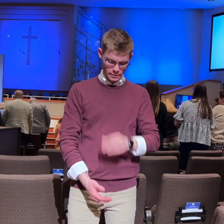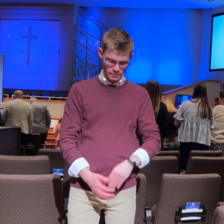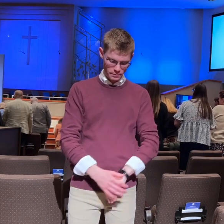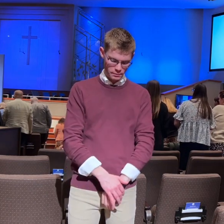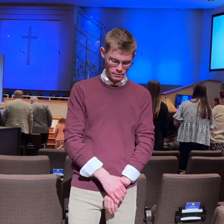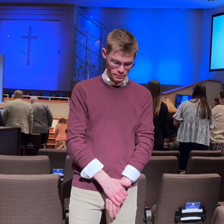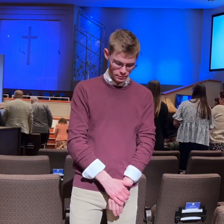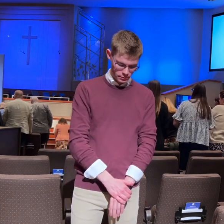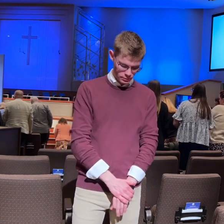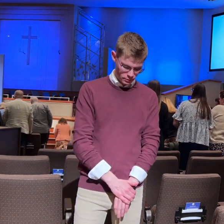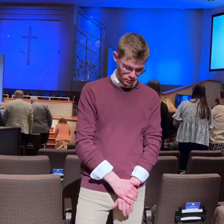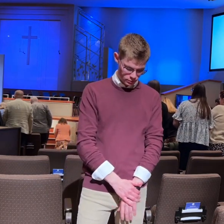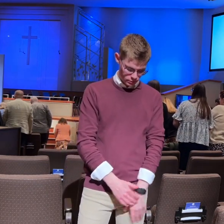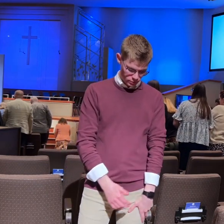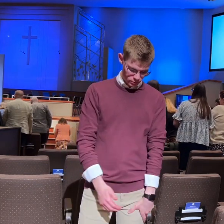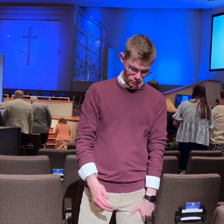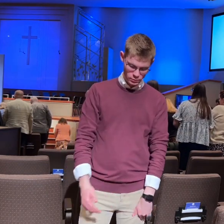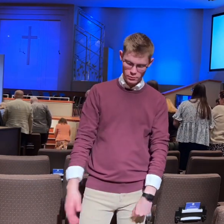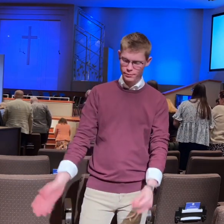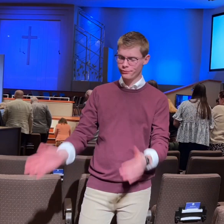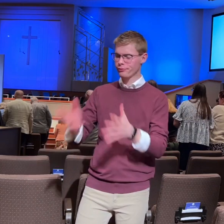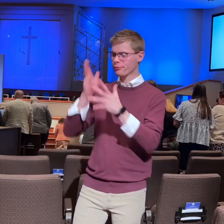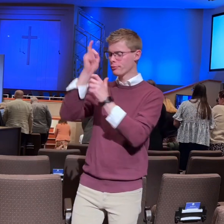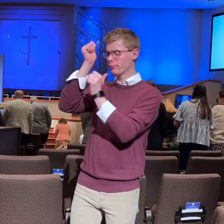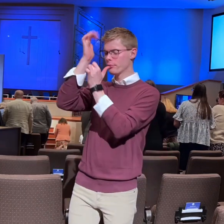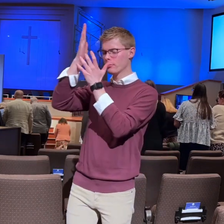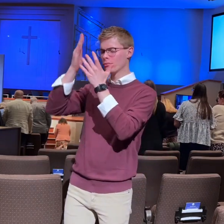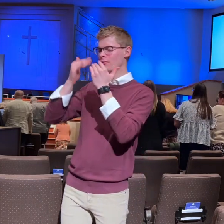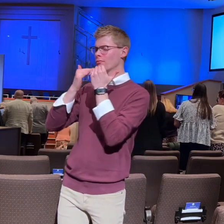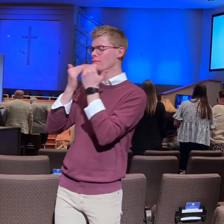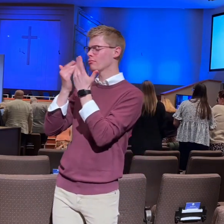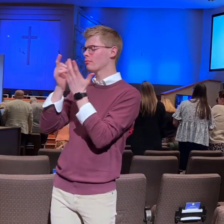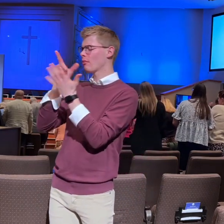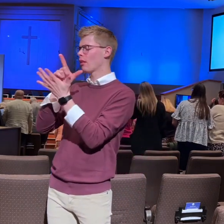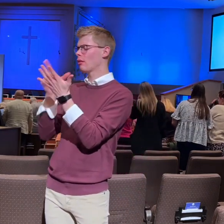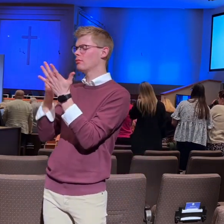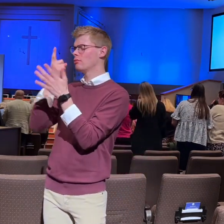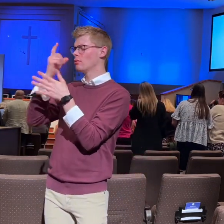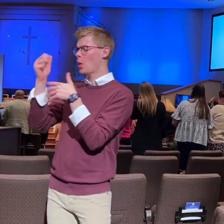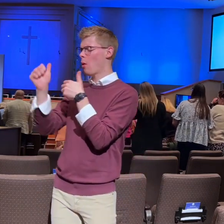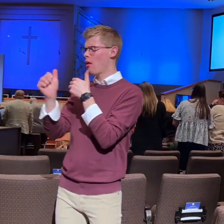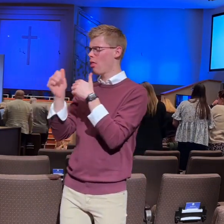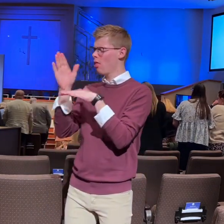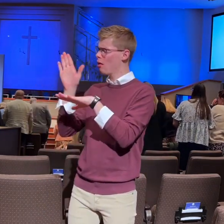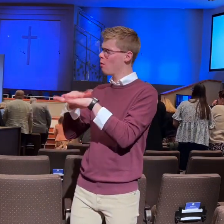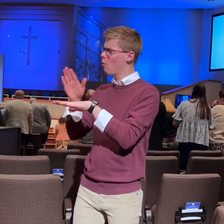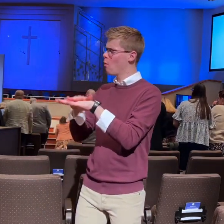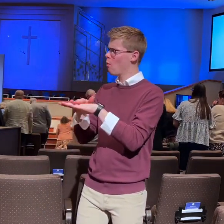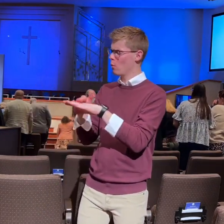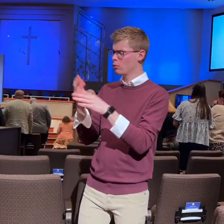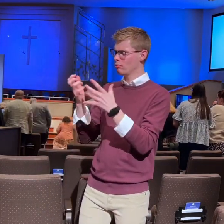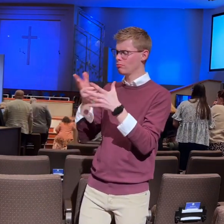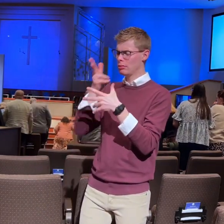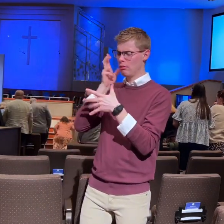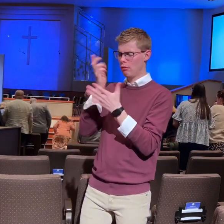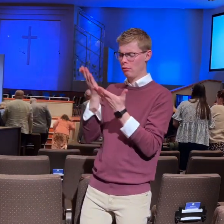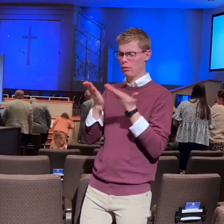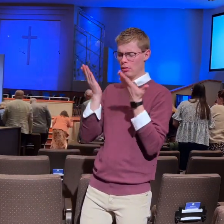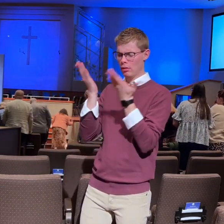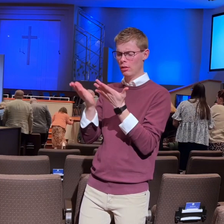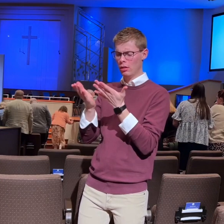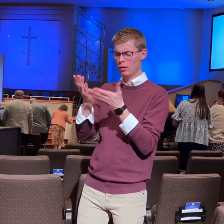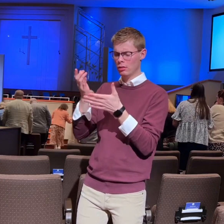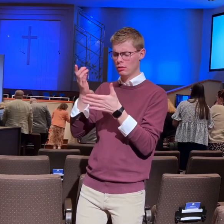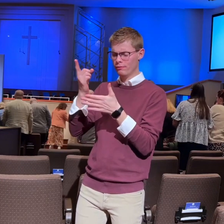or if don't as your Thank you, Lord, for warnings like this passage here in 1 Timothy chapter 4.